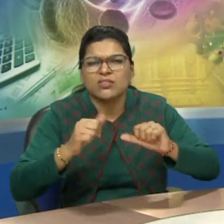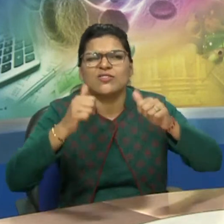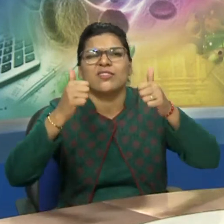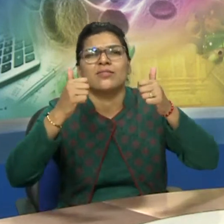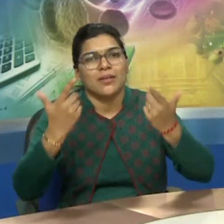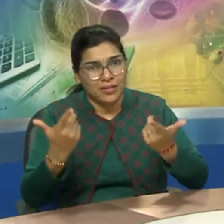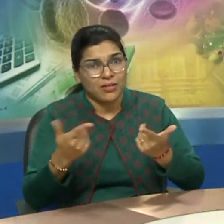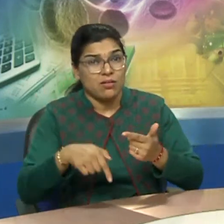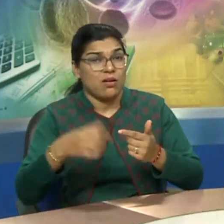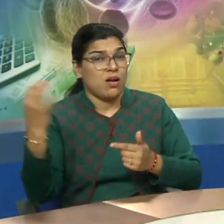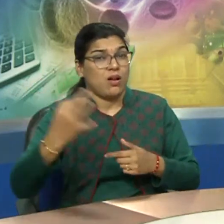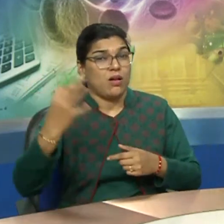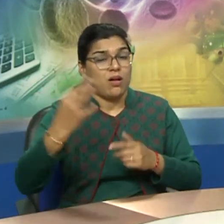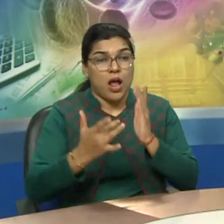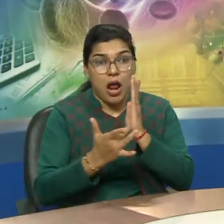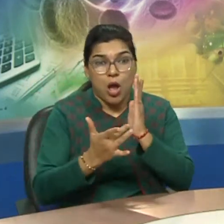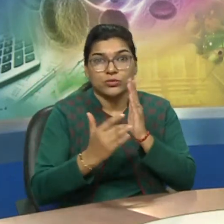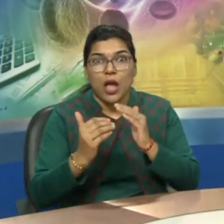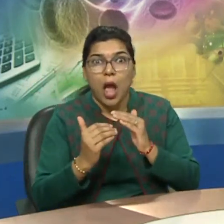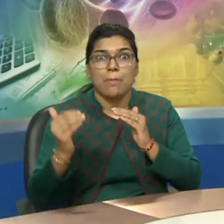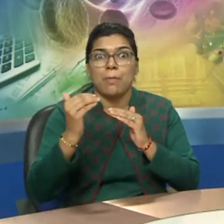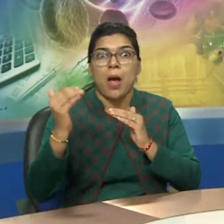This is also one of the very important ethical behavior.